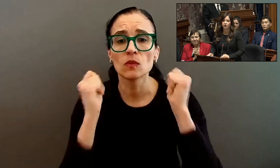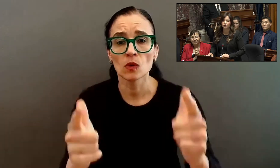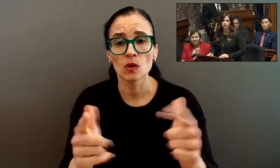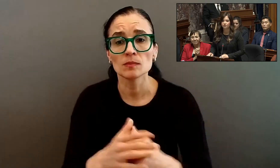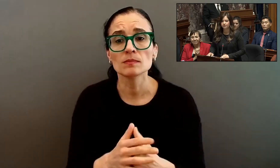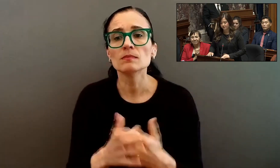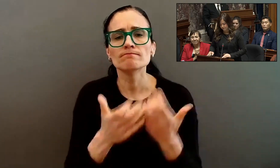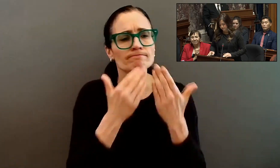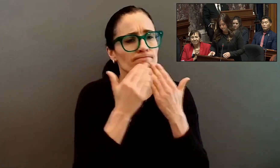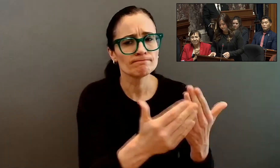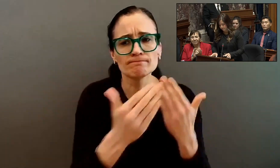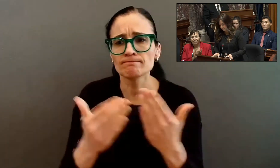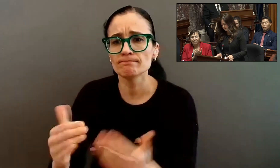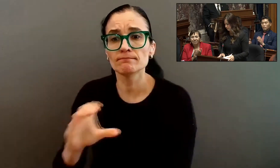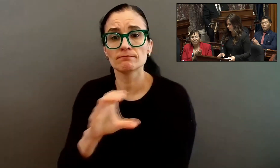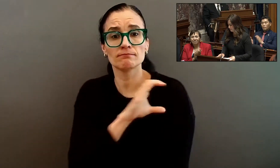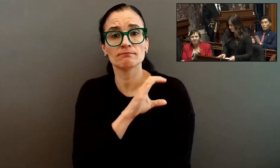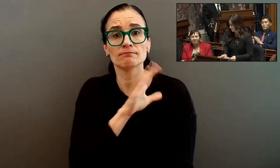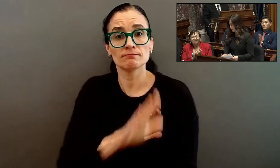stand with you.